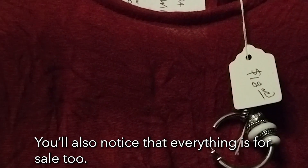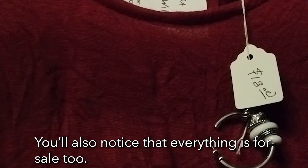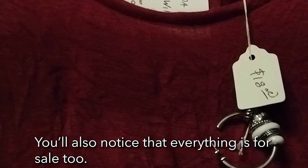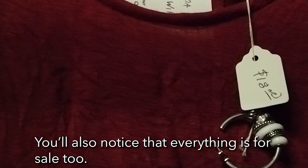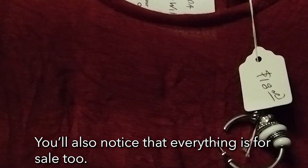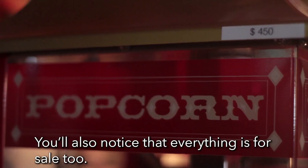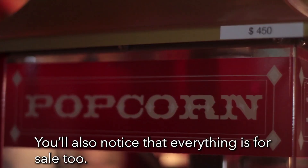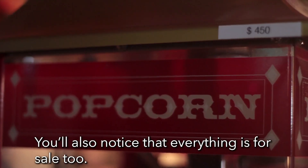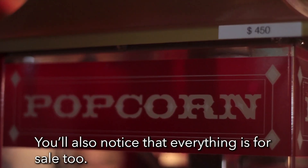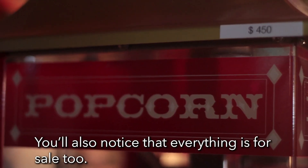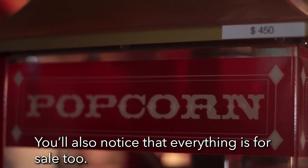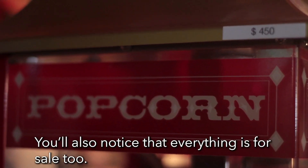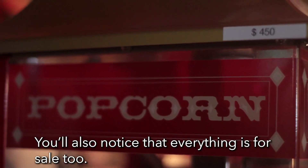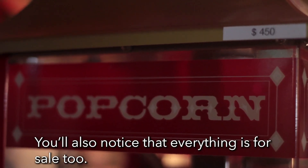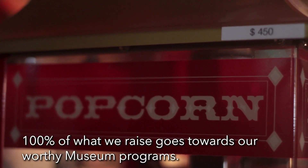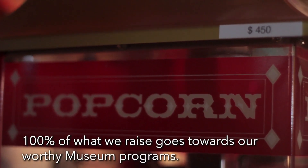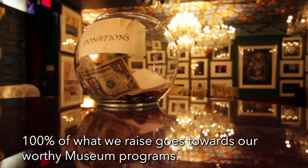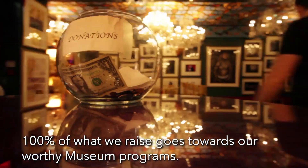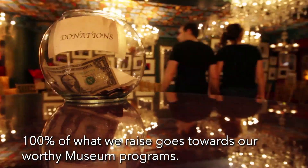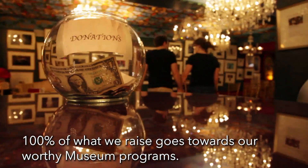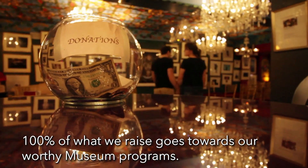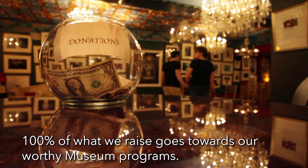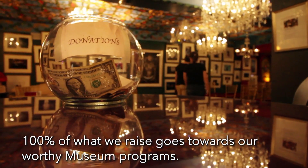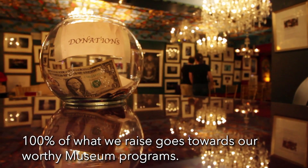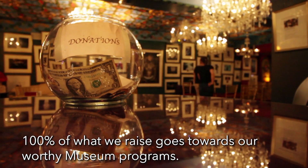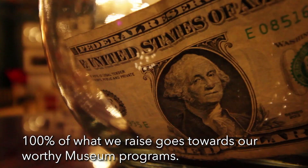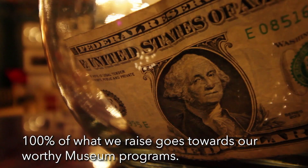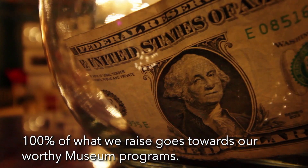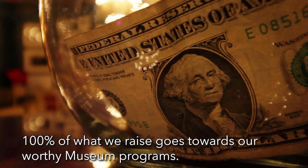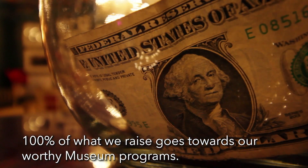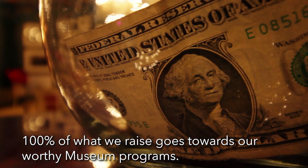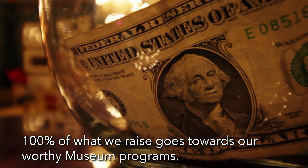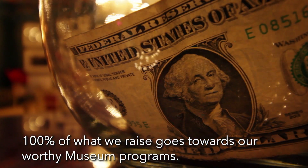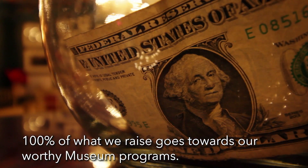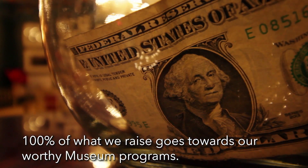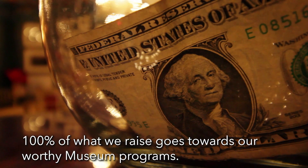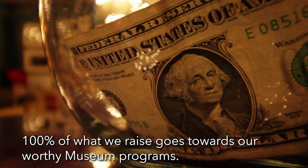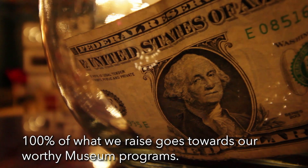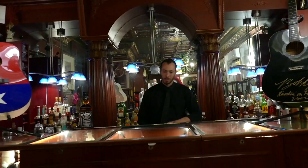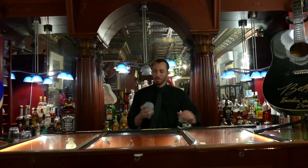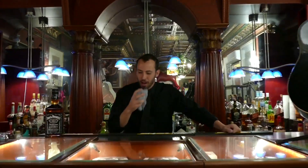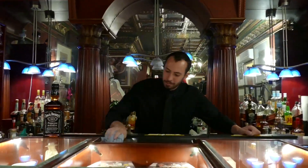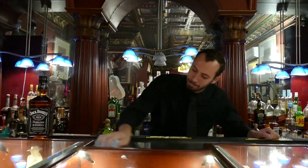that everything is for sale too. 100% of what we raise goes towards our worthy museum programs.